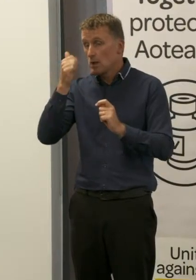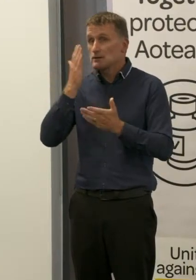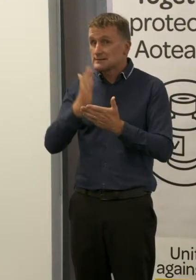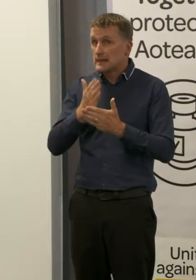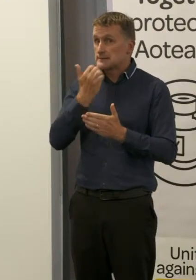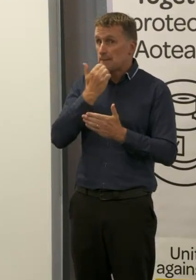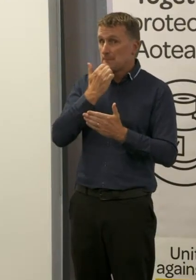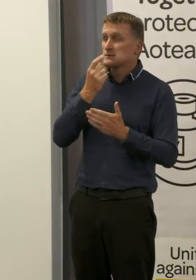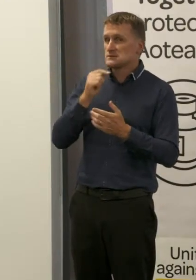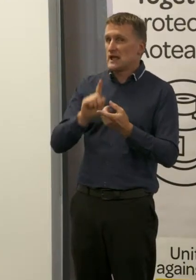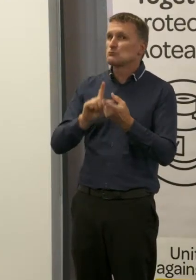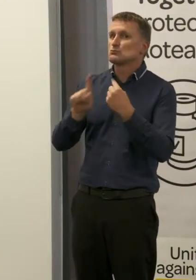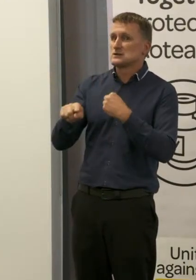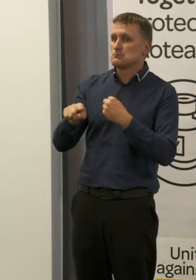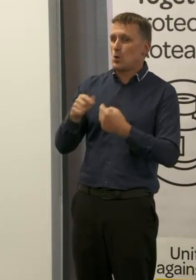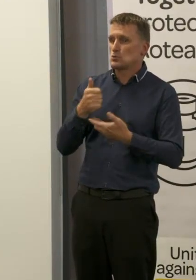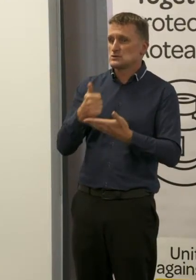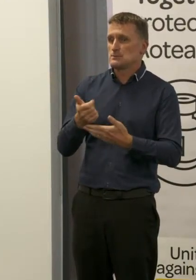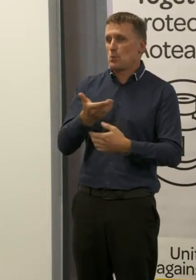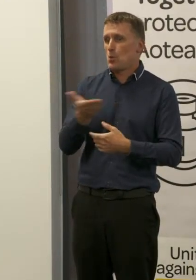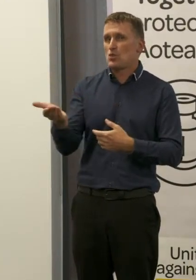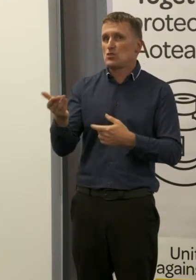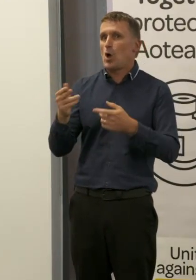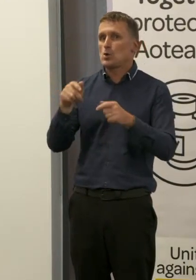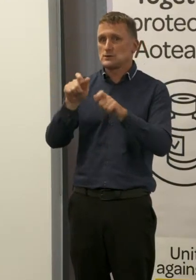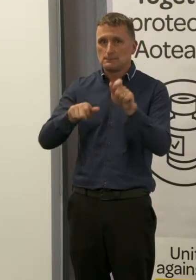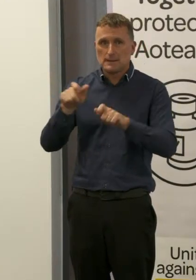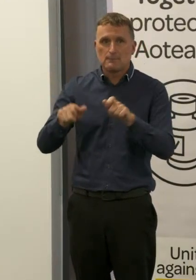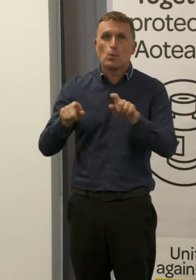thing to protect those people and their whānau. So it's an